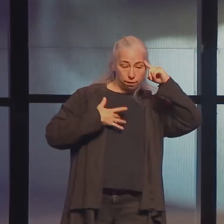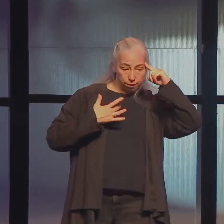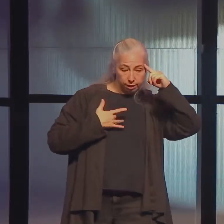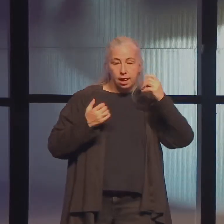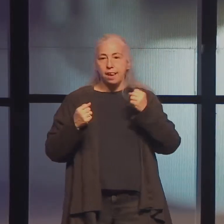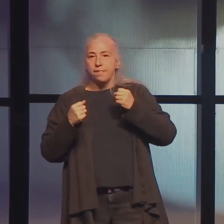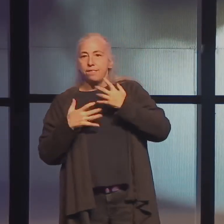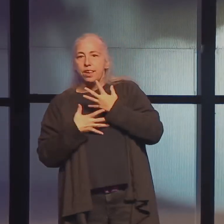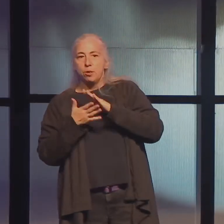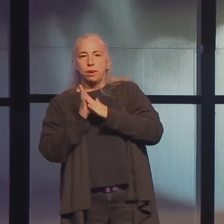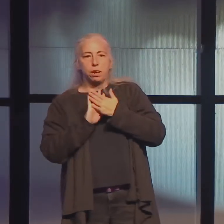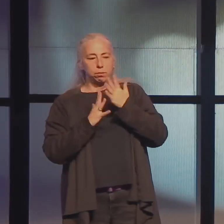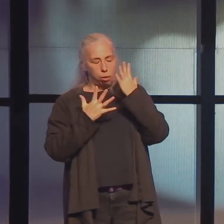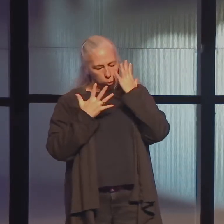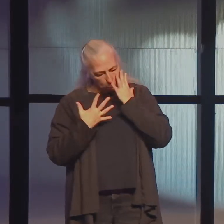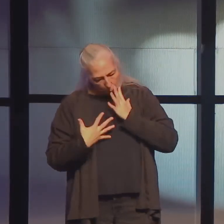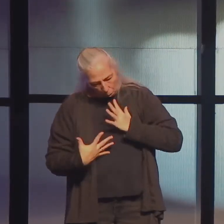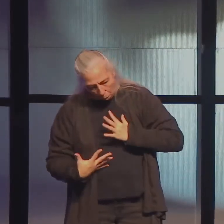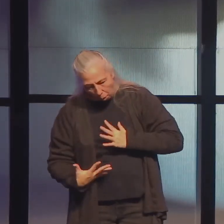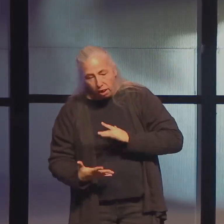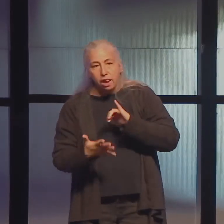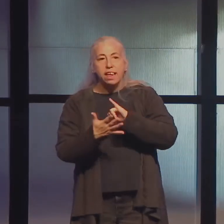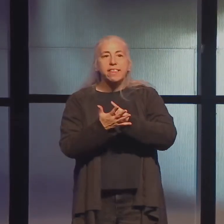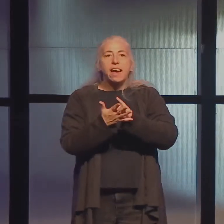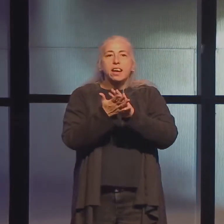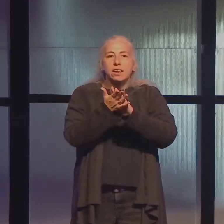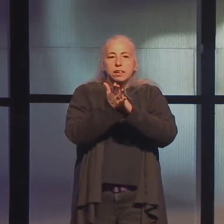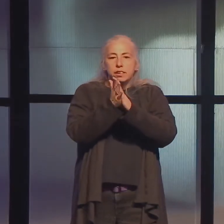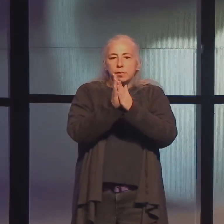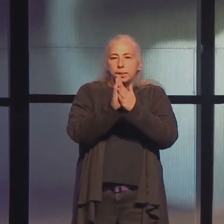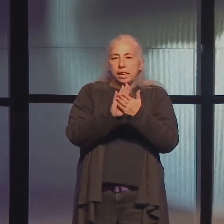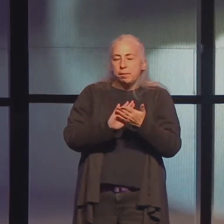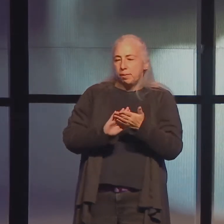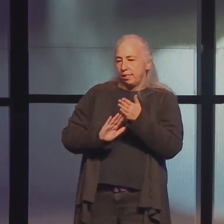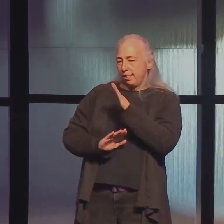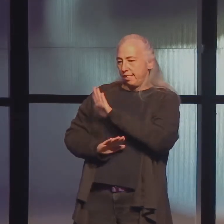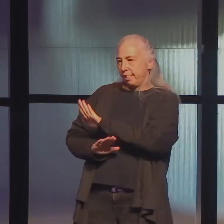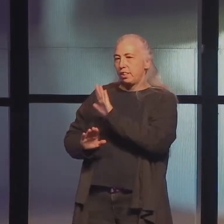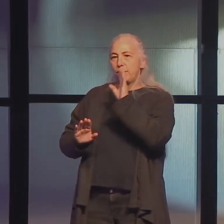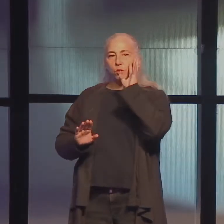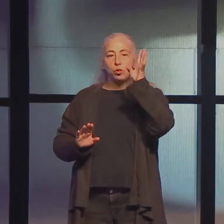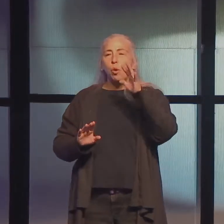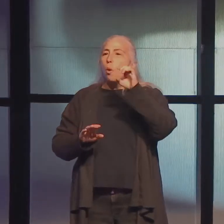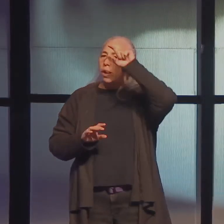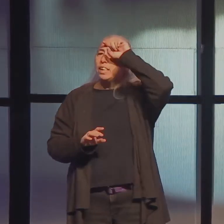becomes despair. Despair rewrites their past. Egypt was better.